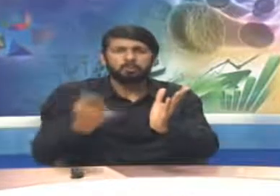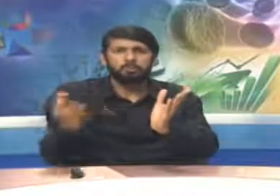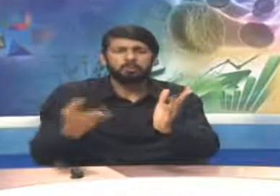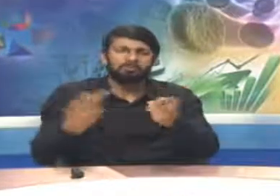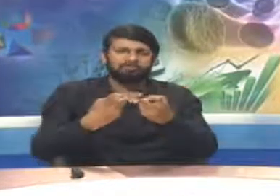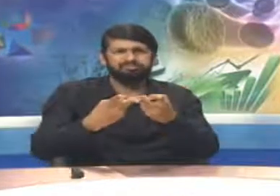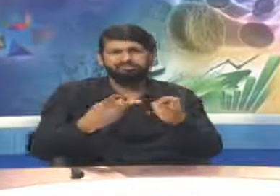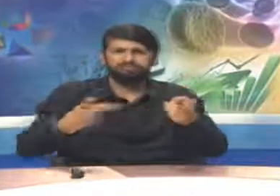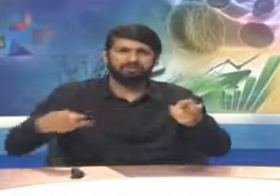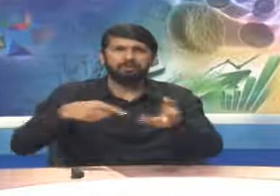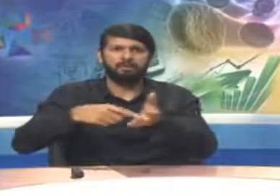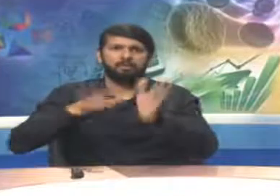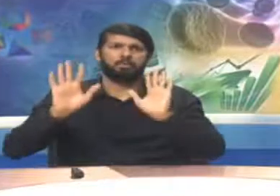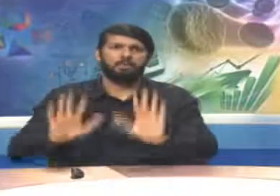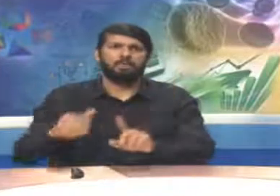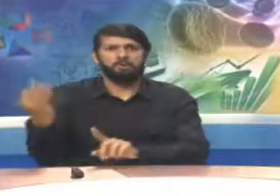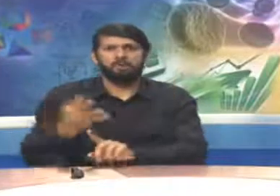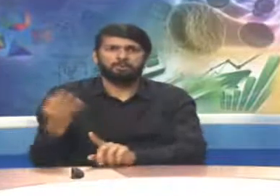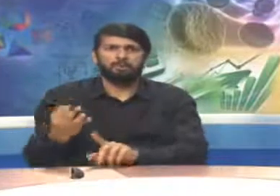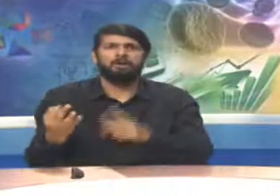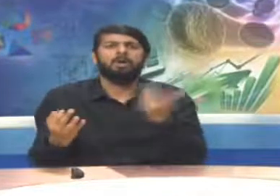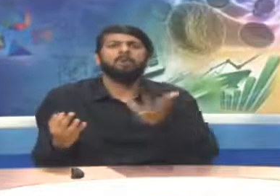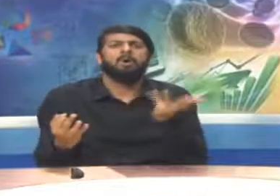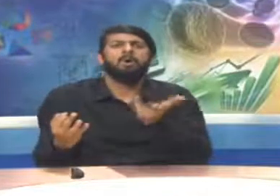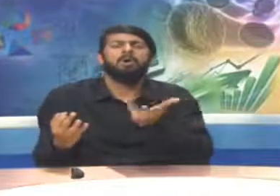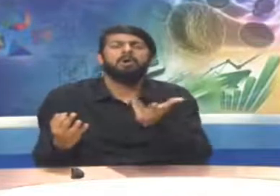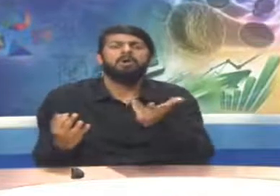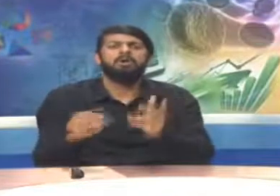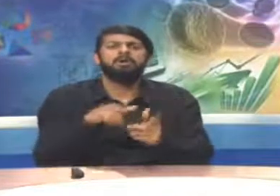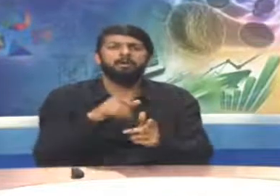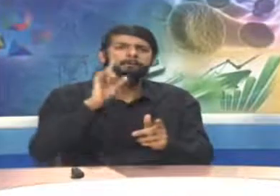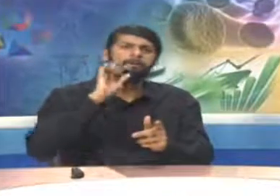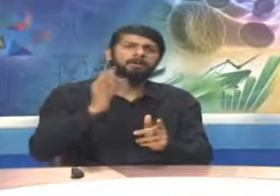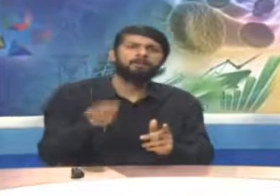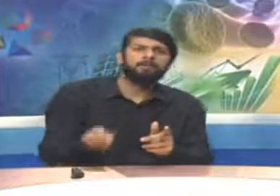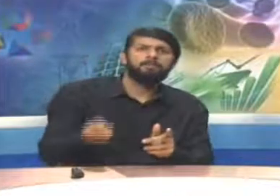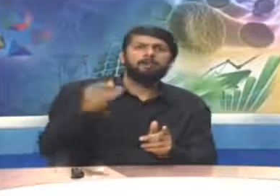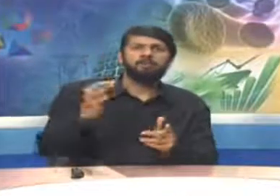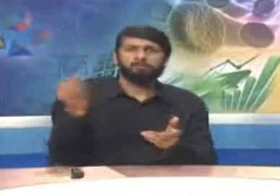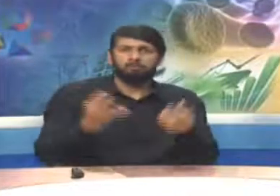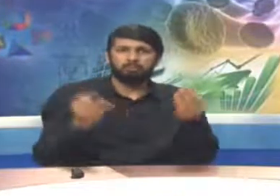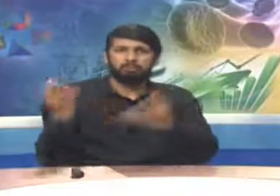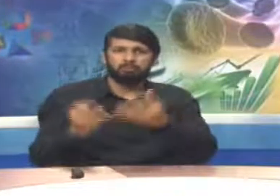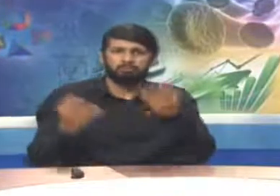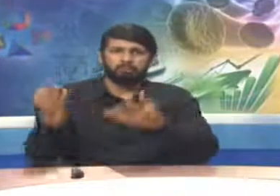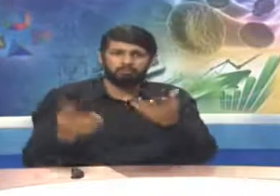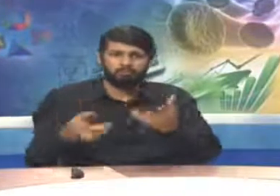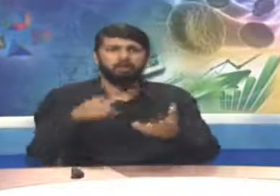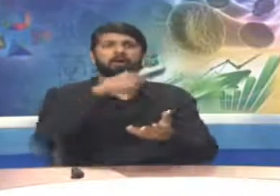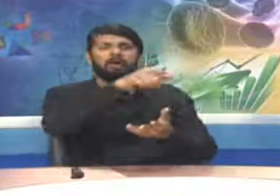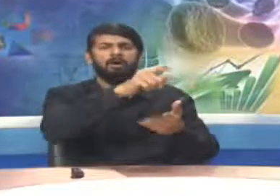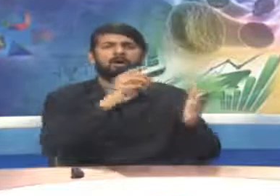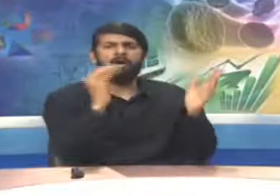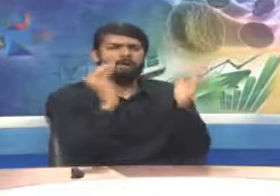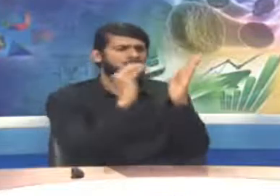production but which through opposite to the latter promise more production